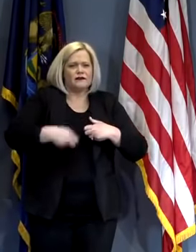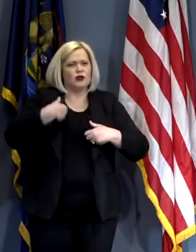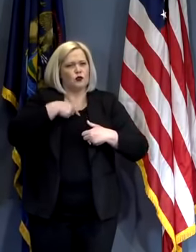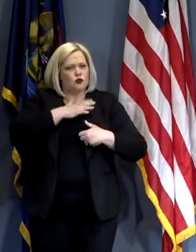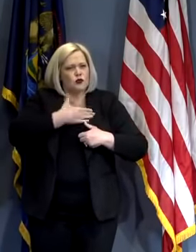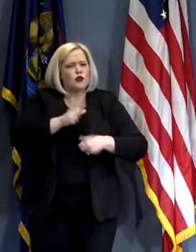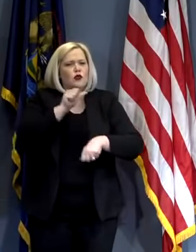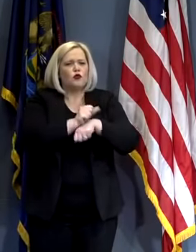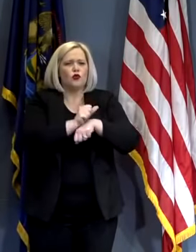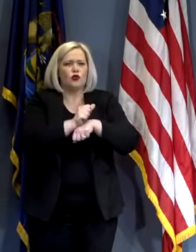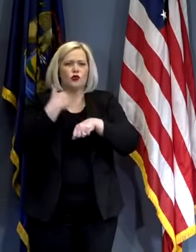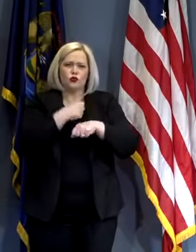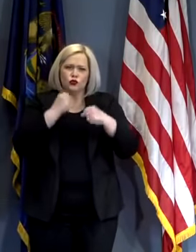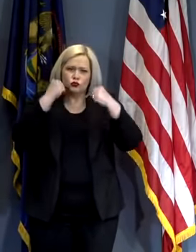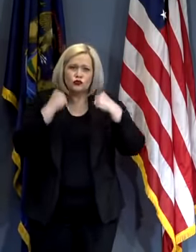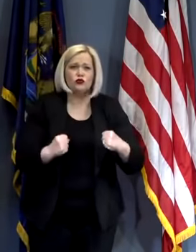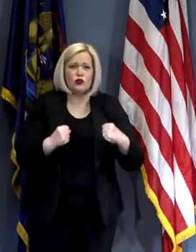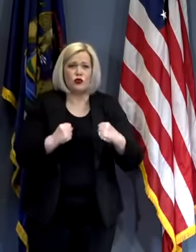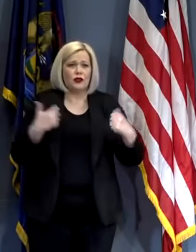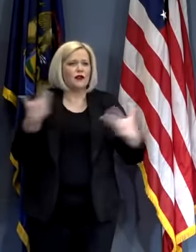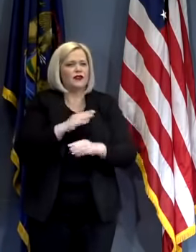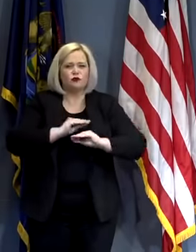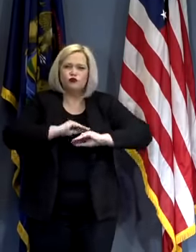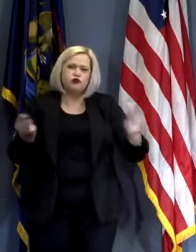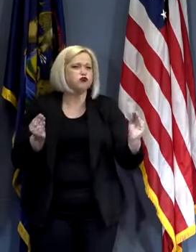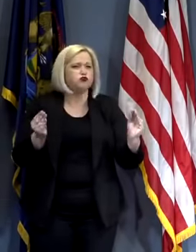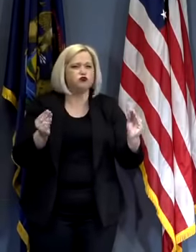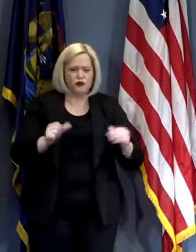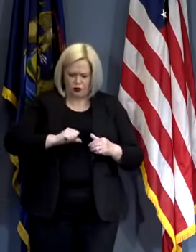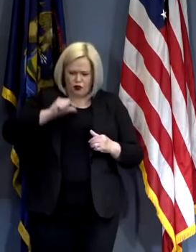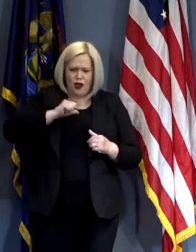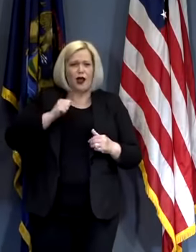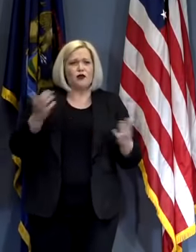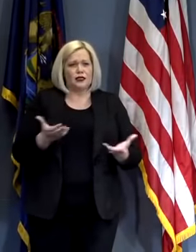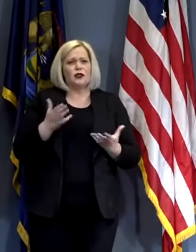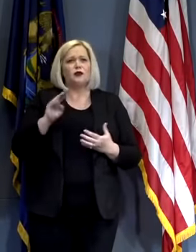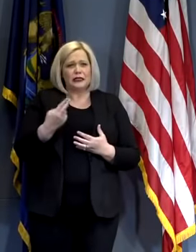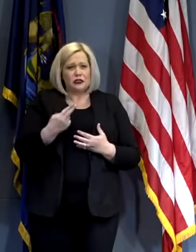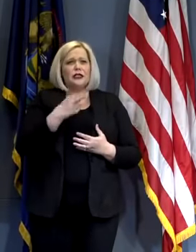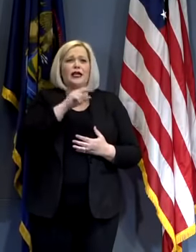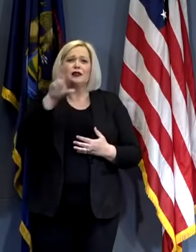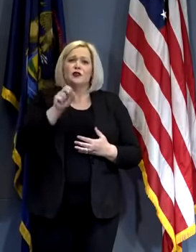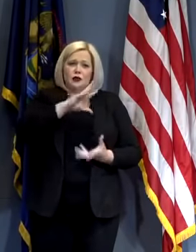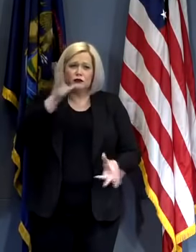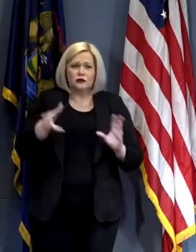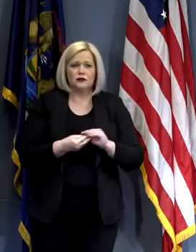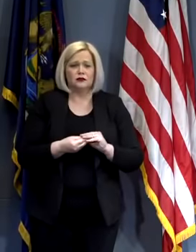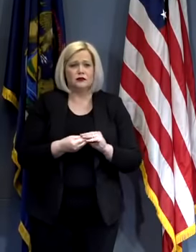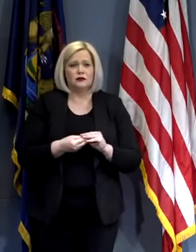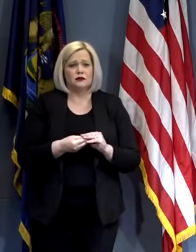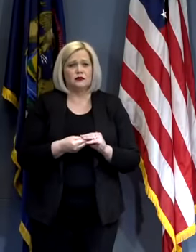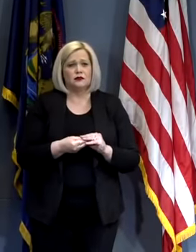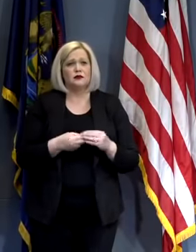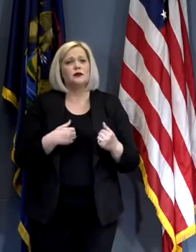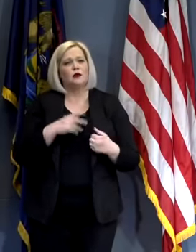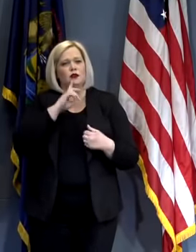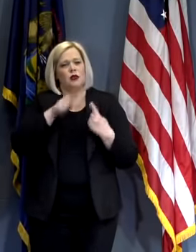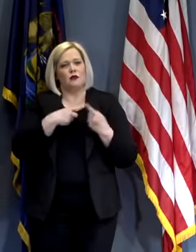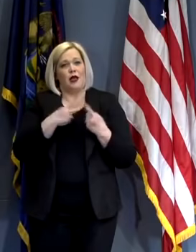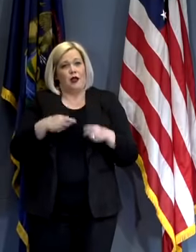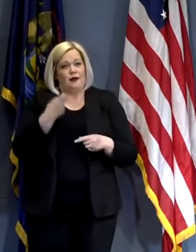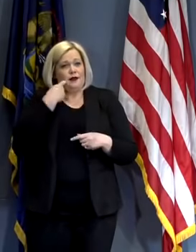the strength and fearlessness and pride of the citizens of Michigan. So let's talk about what's happened since